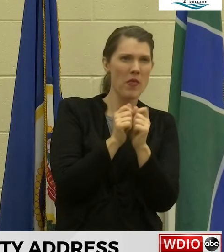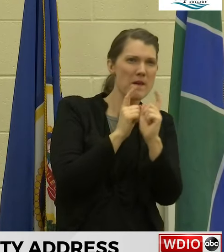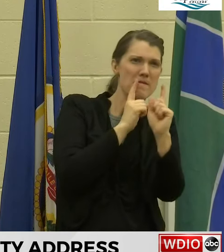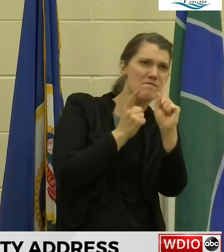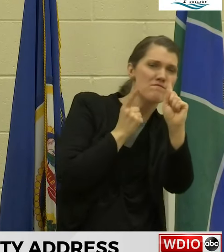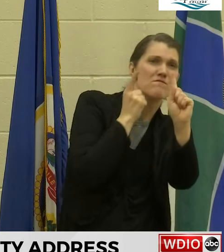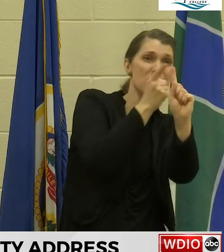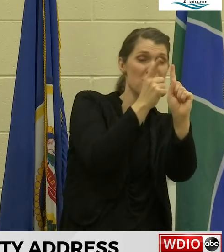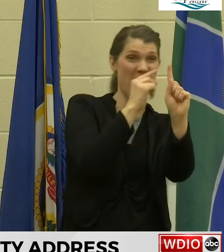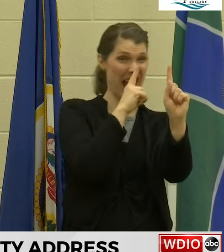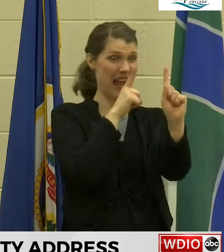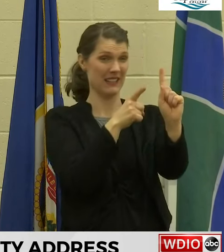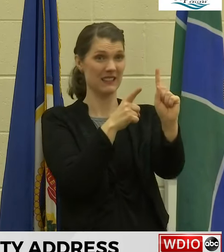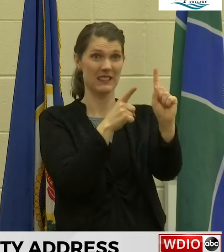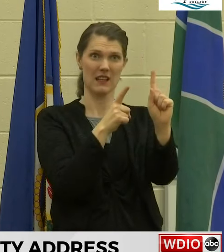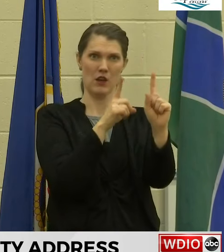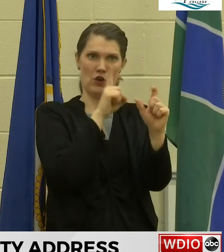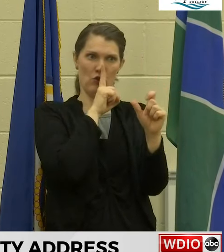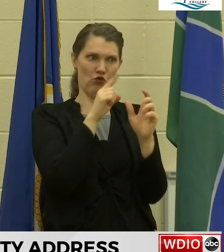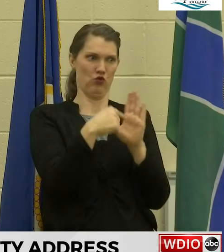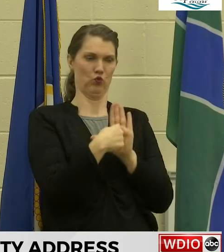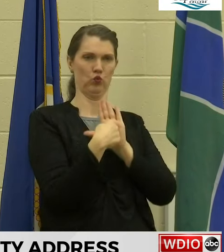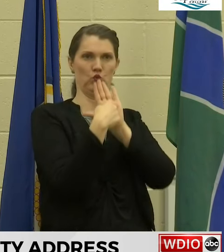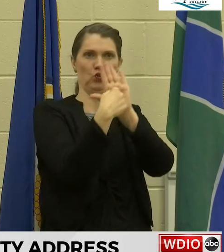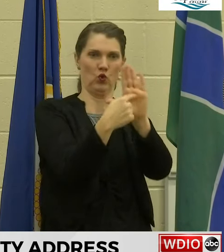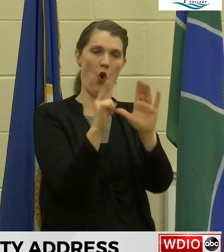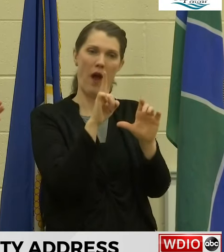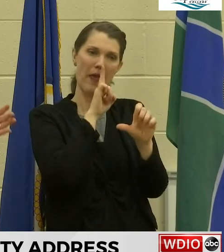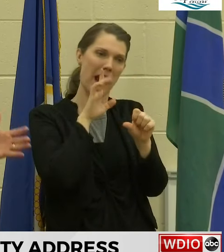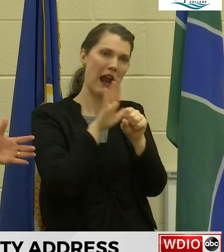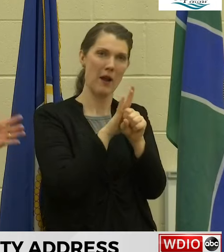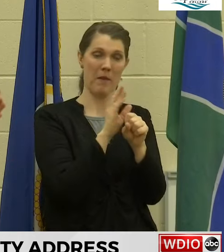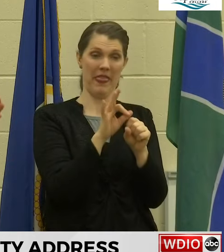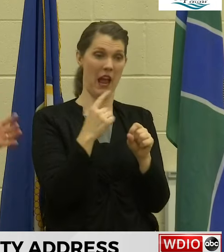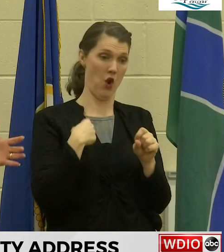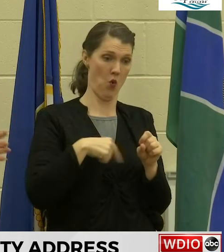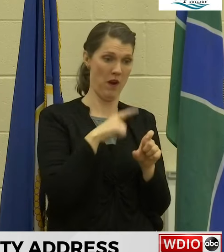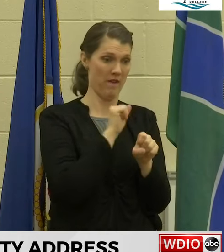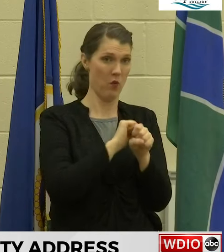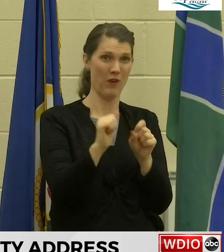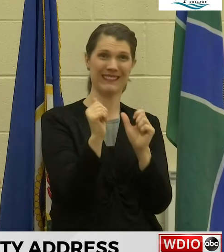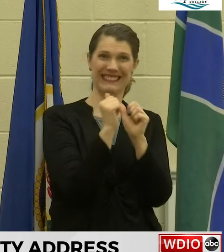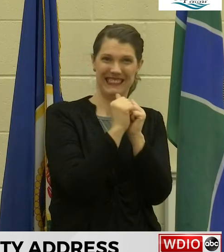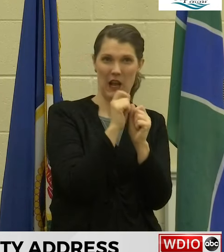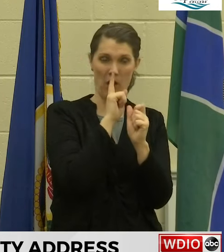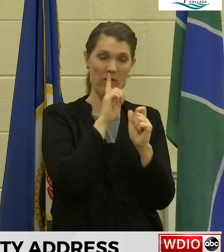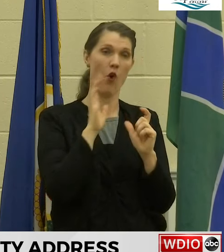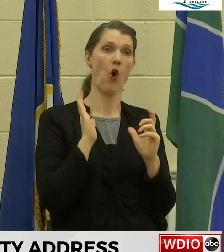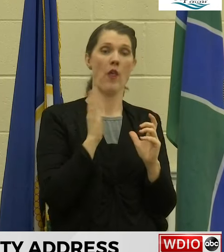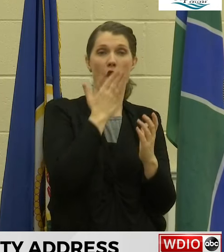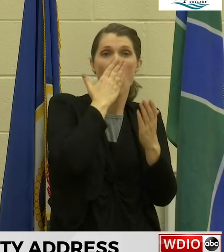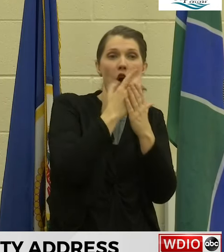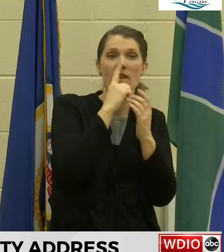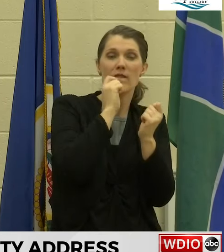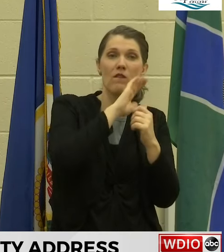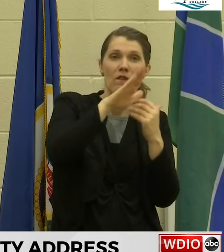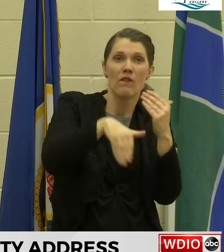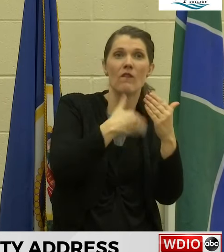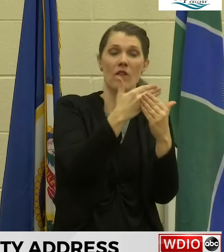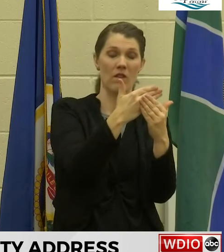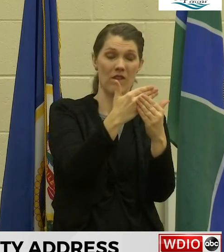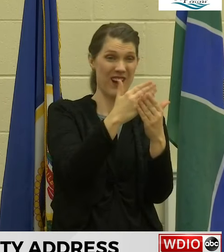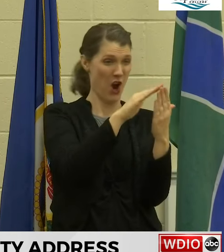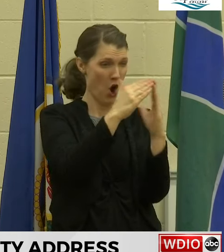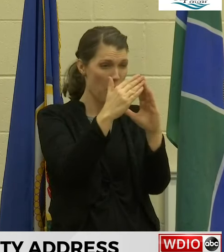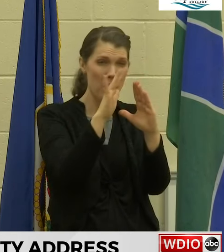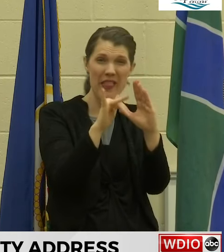and fulfilled by our shared commitment to work towards our greatest good. A community